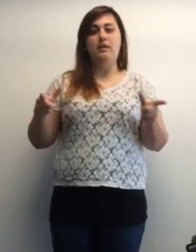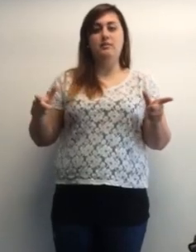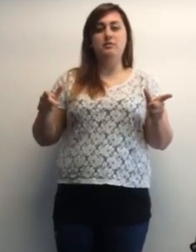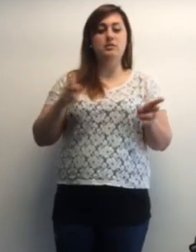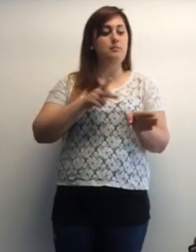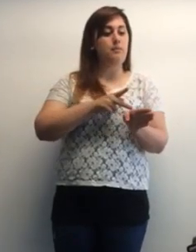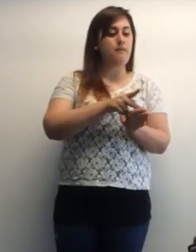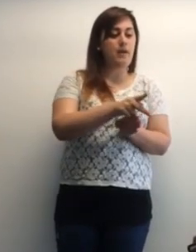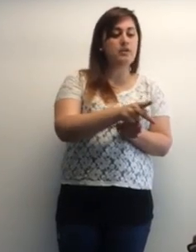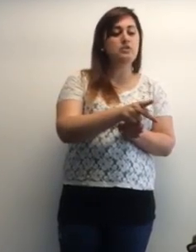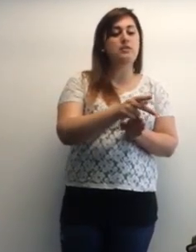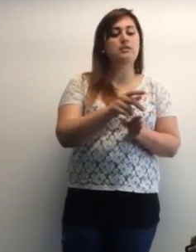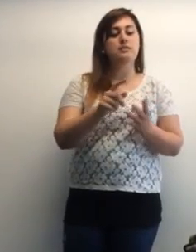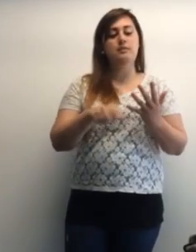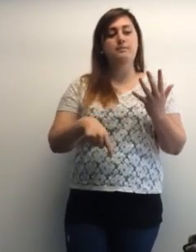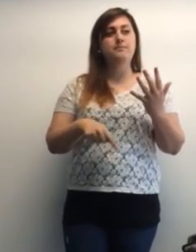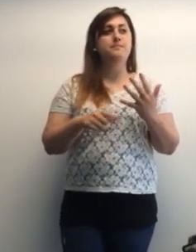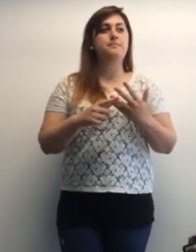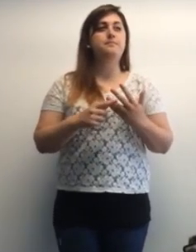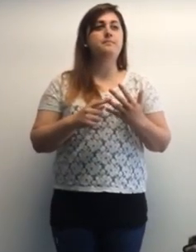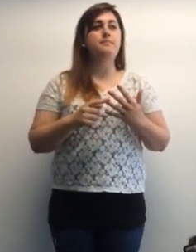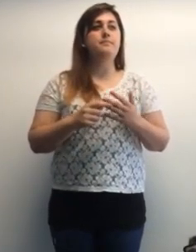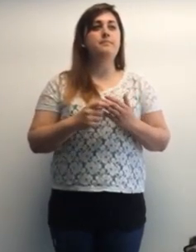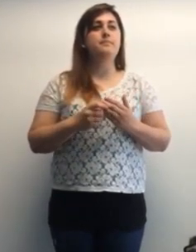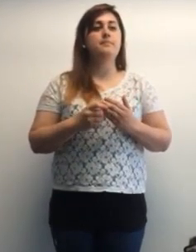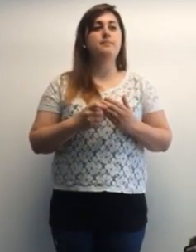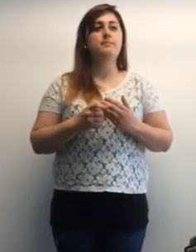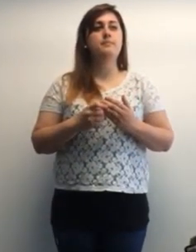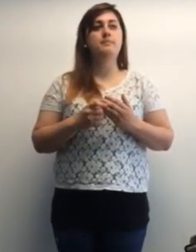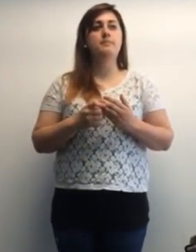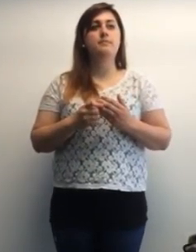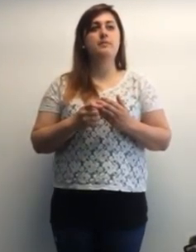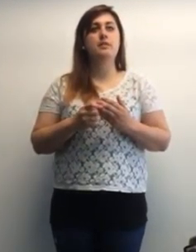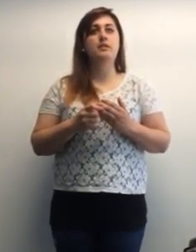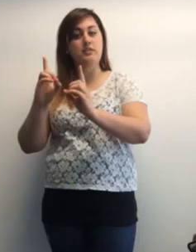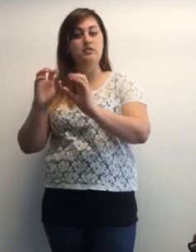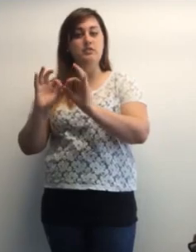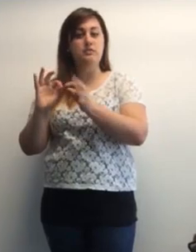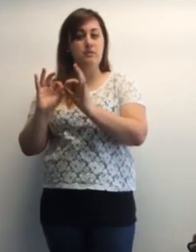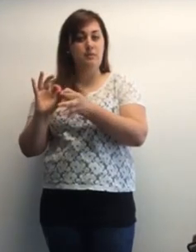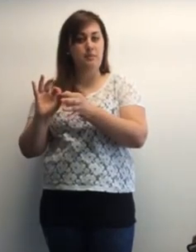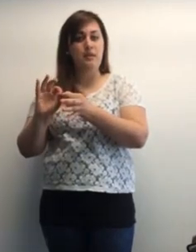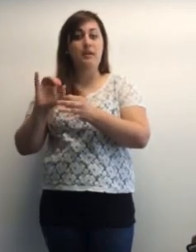to get the right information. Some of that comes with confidence and professionalism.